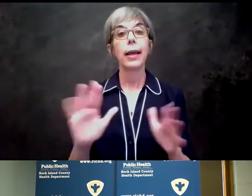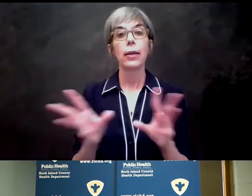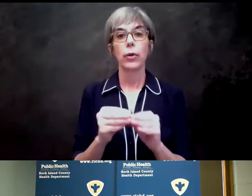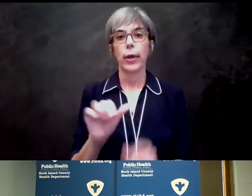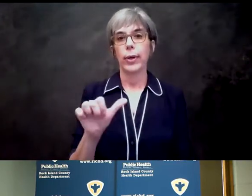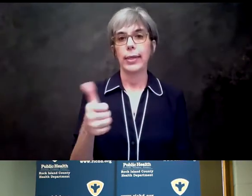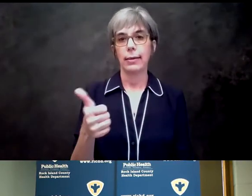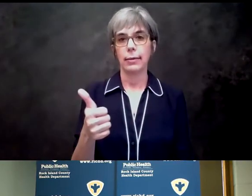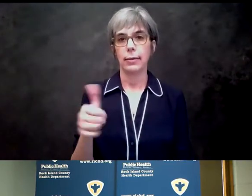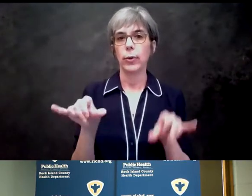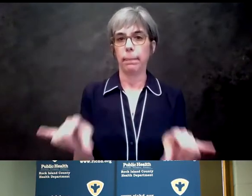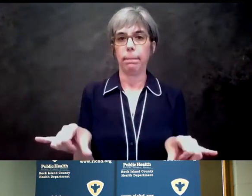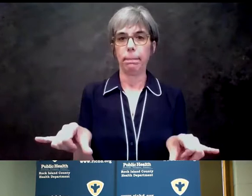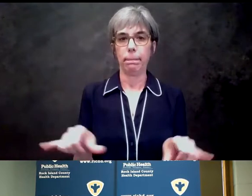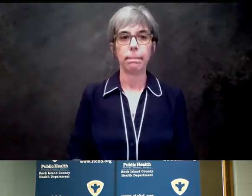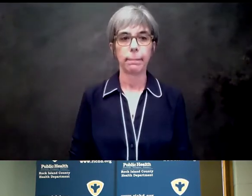County.